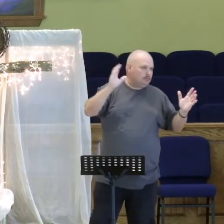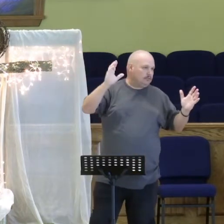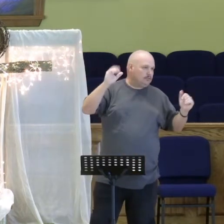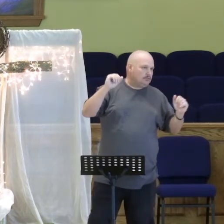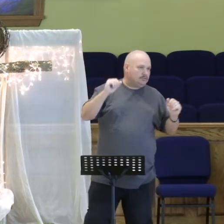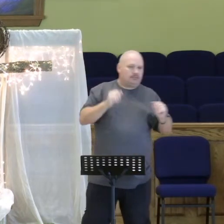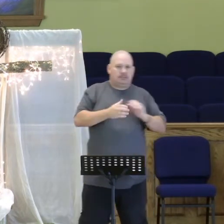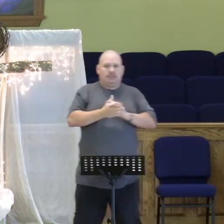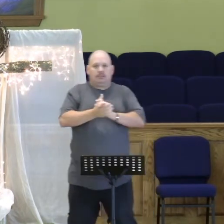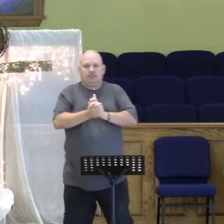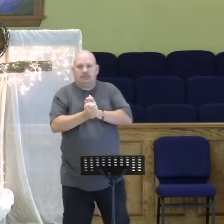your hand.